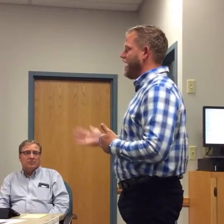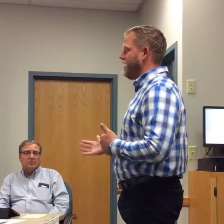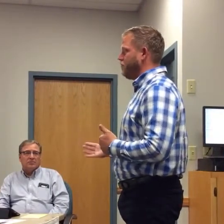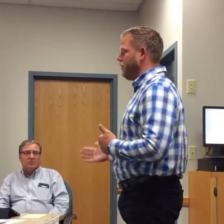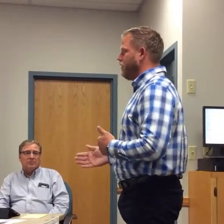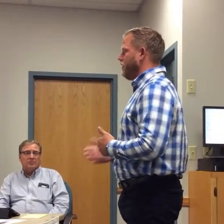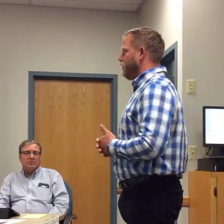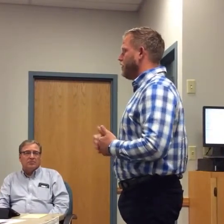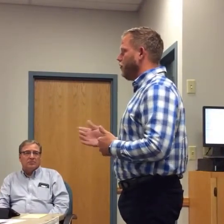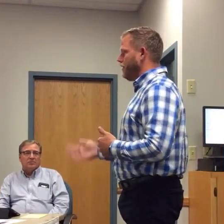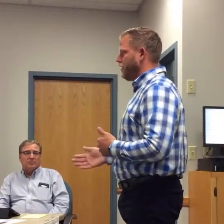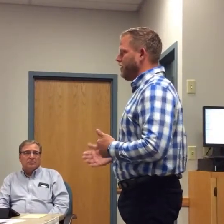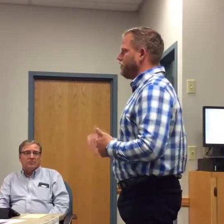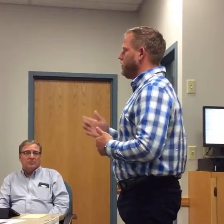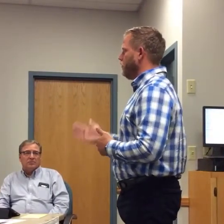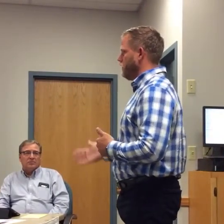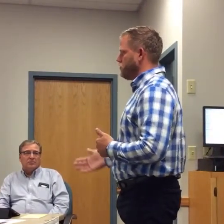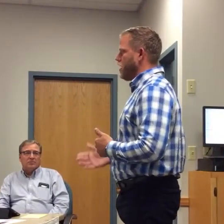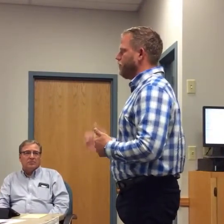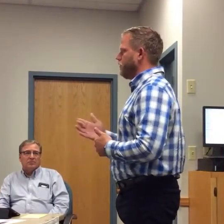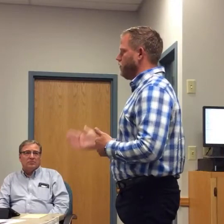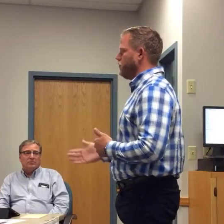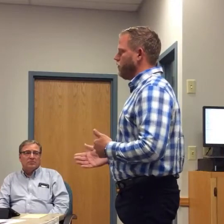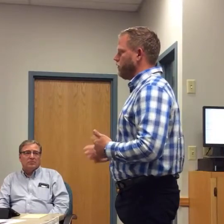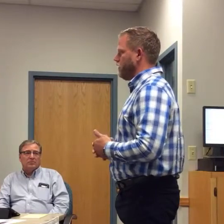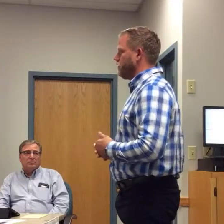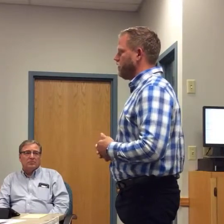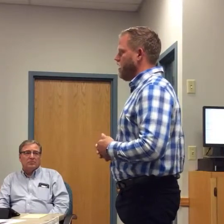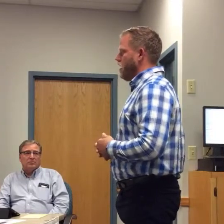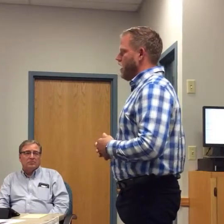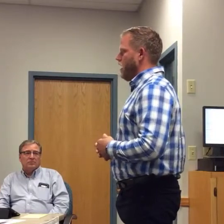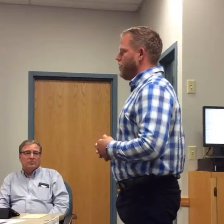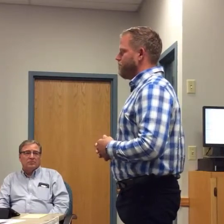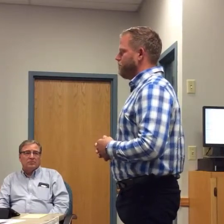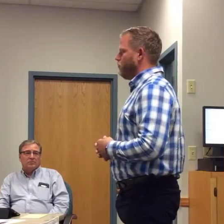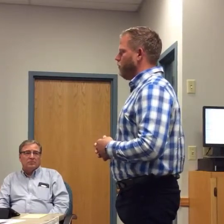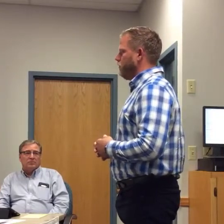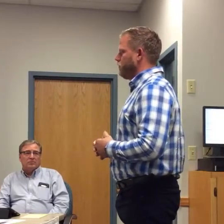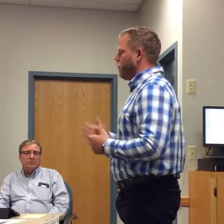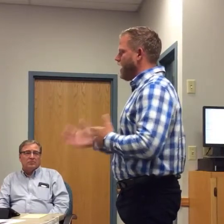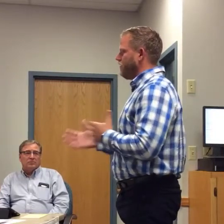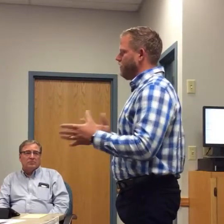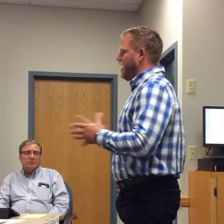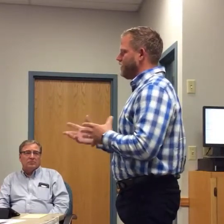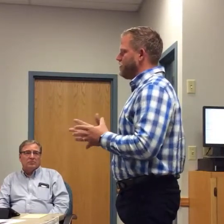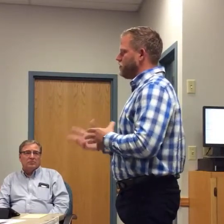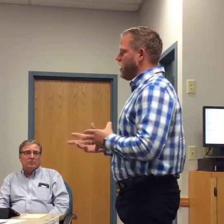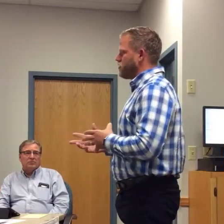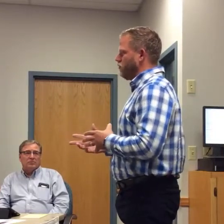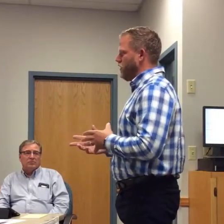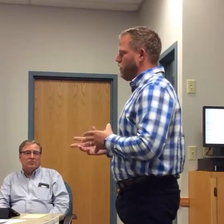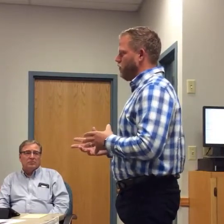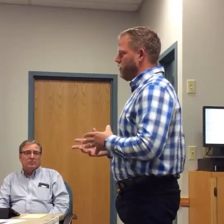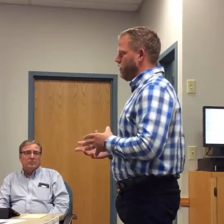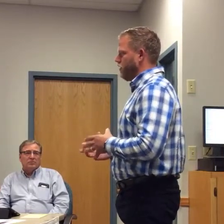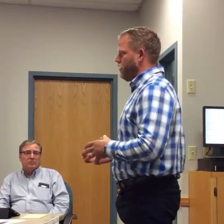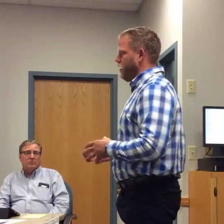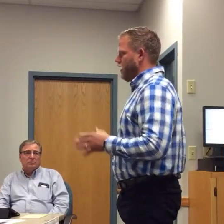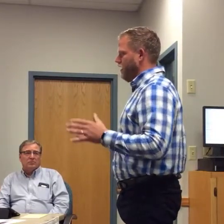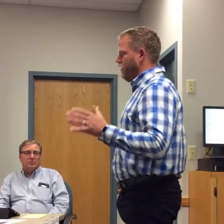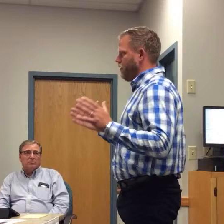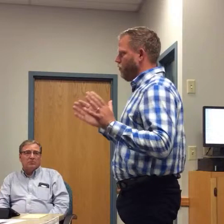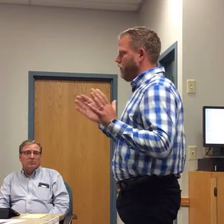kids time to go be kids and go get jobs and go do those things. So that's the direction we went with